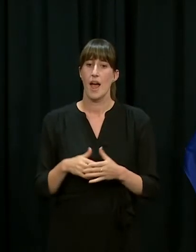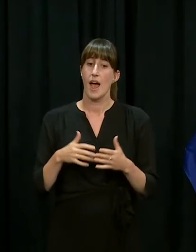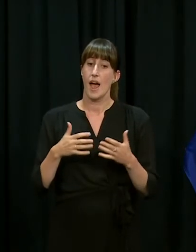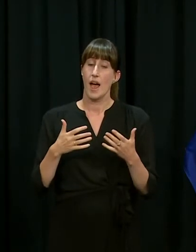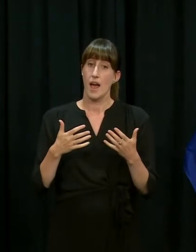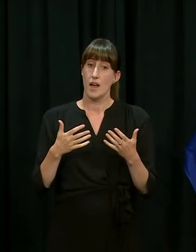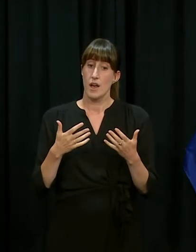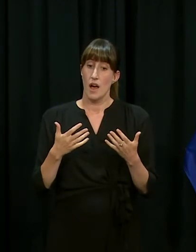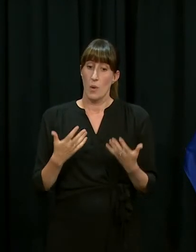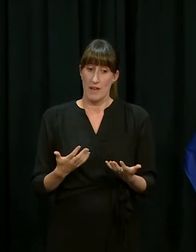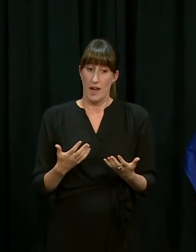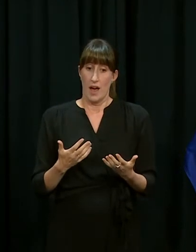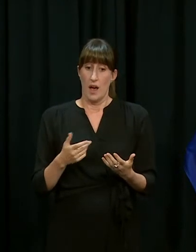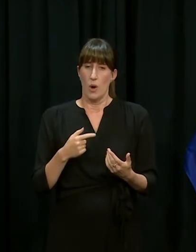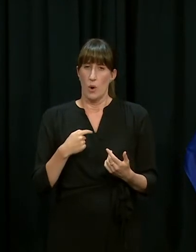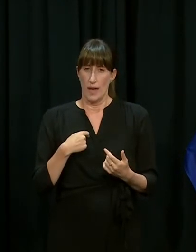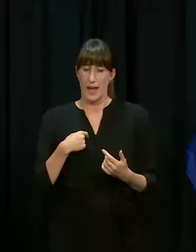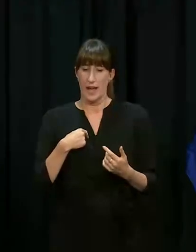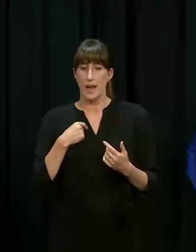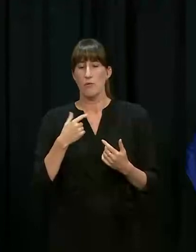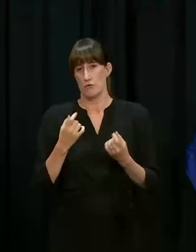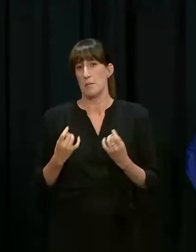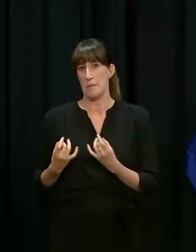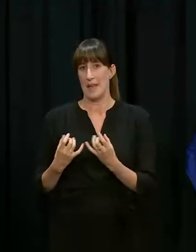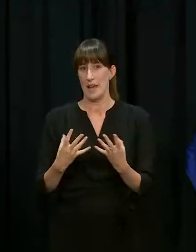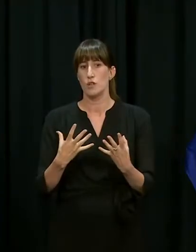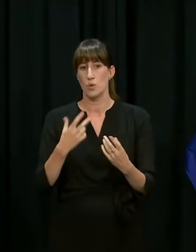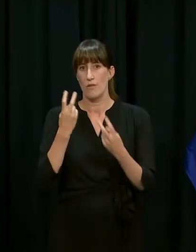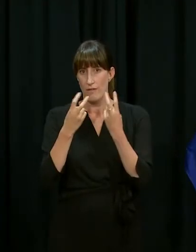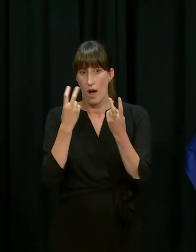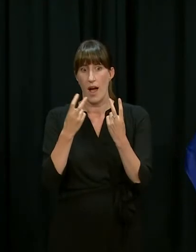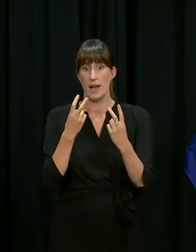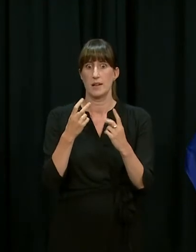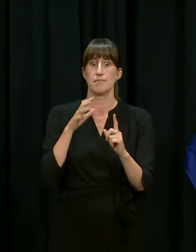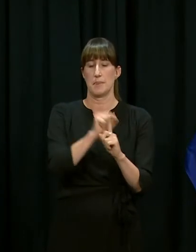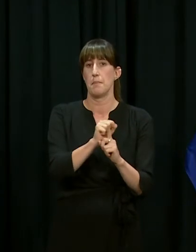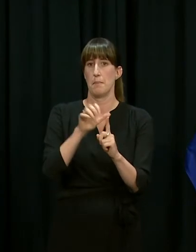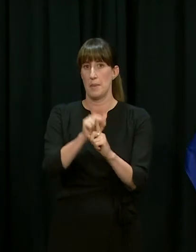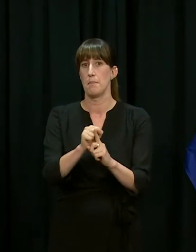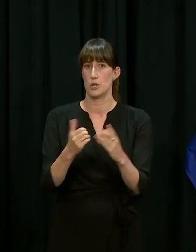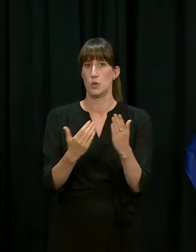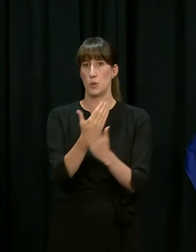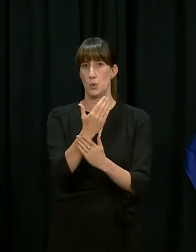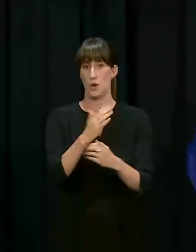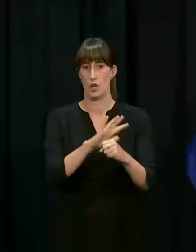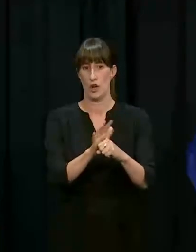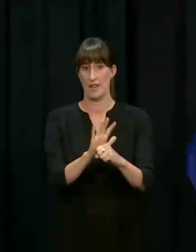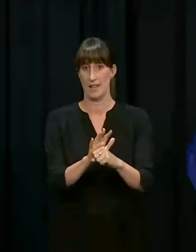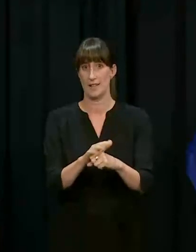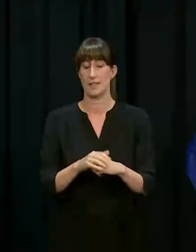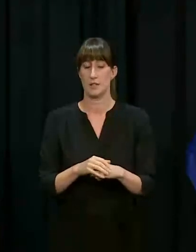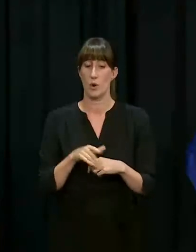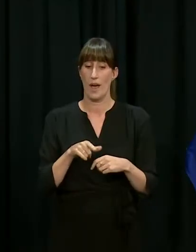possibility of finding new cases was something that we are prepared for, and the system continues to follow up as we would expect.